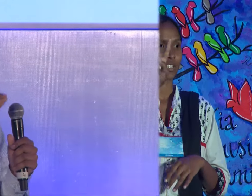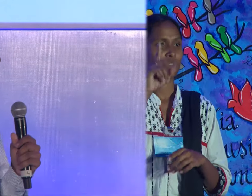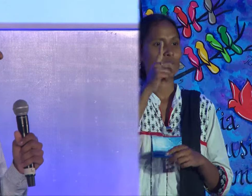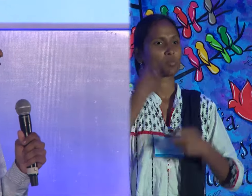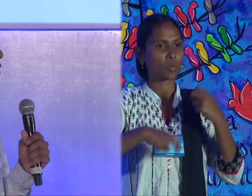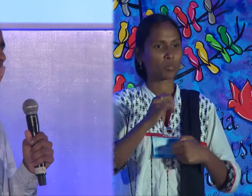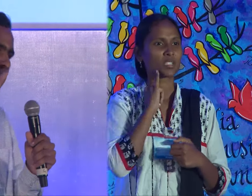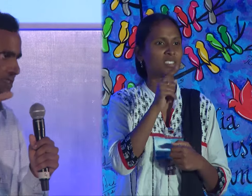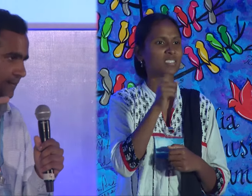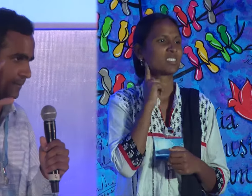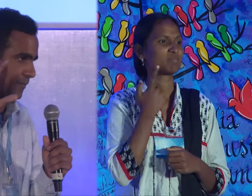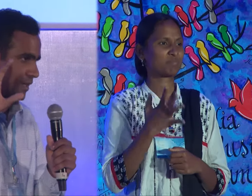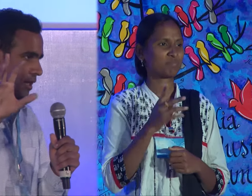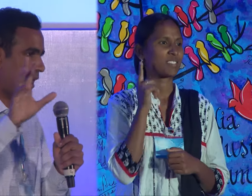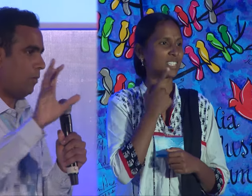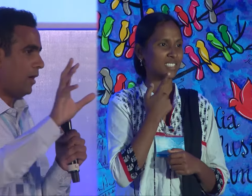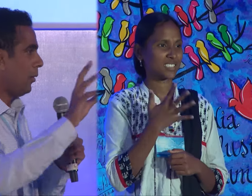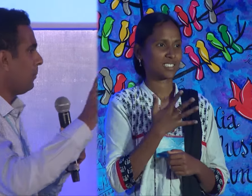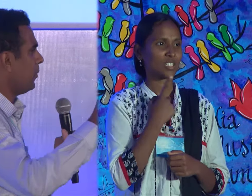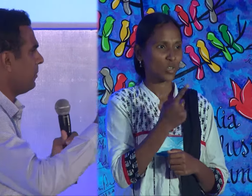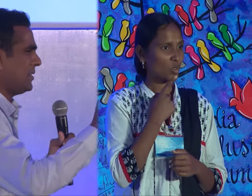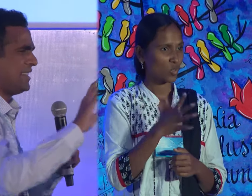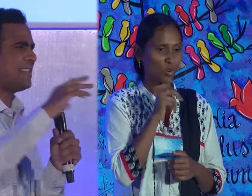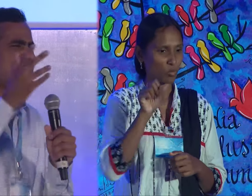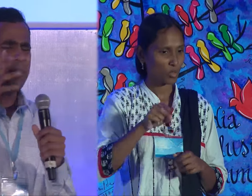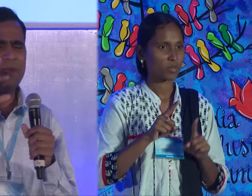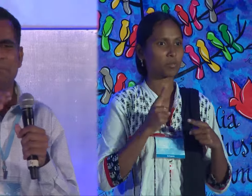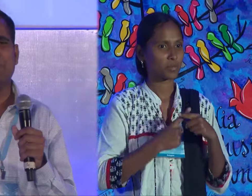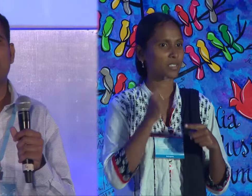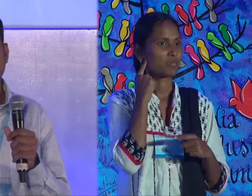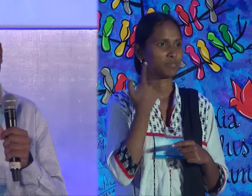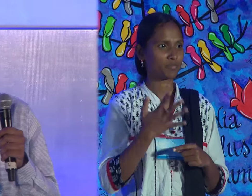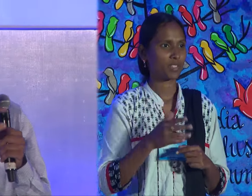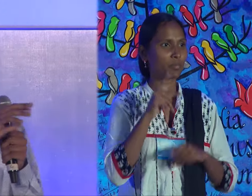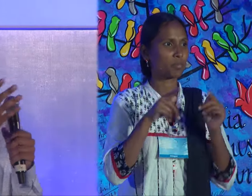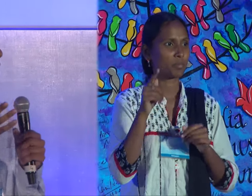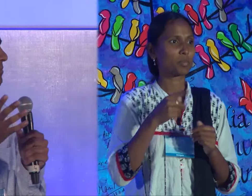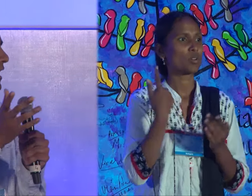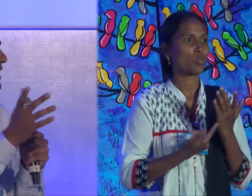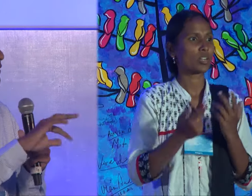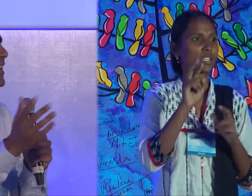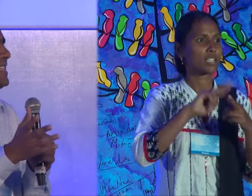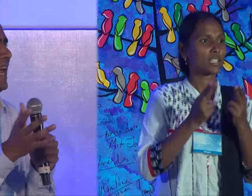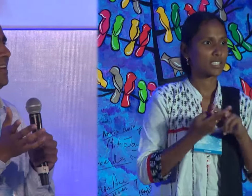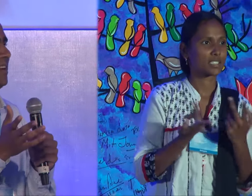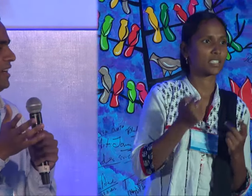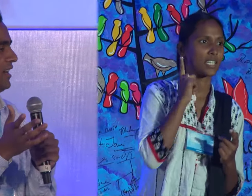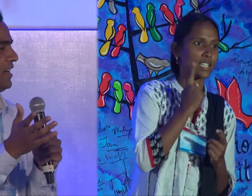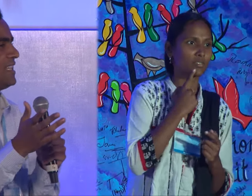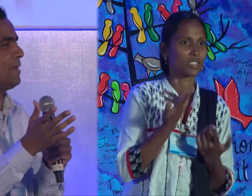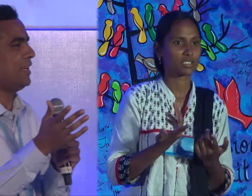that is that he cannot hear the whistle. Now, there is people would ask, what is the relation between deafness